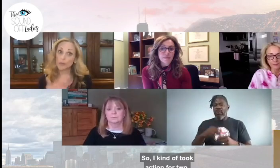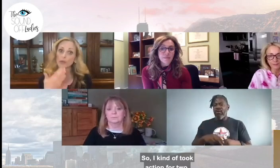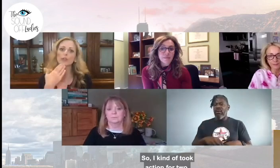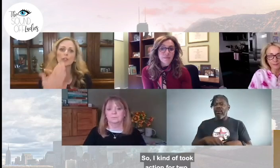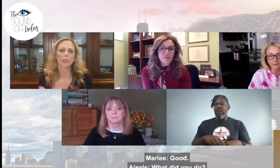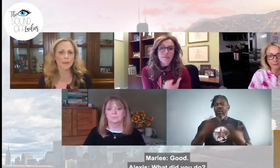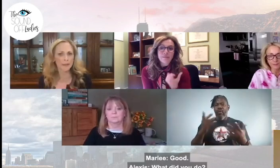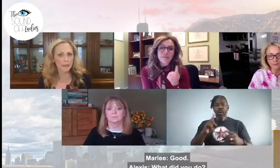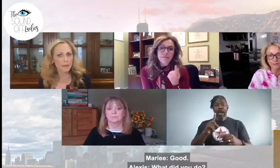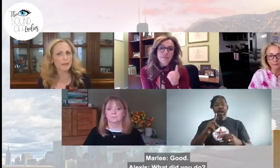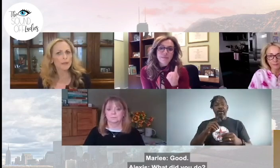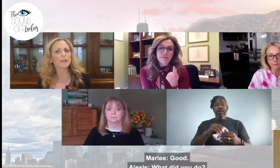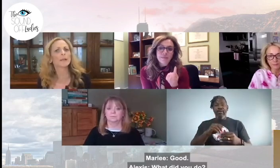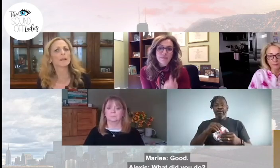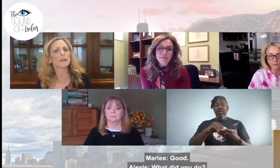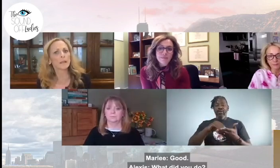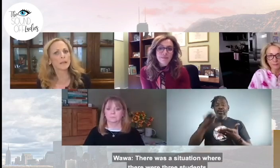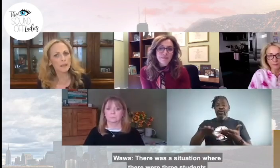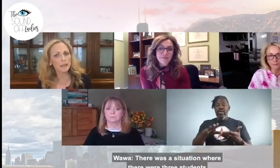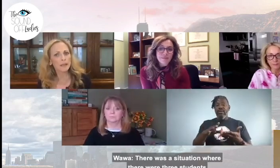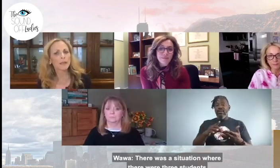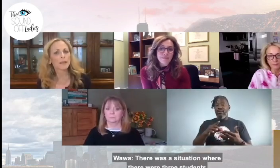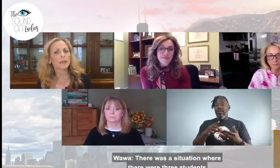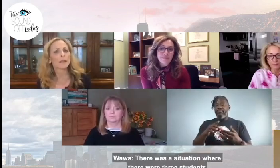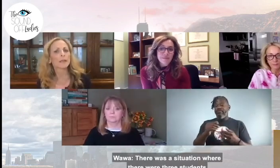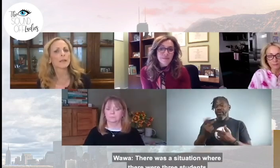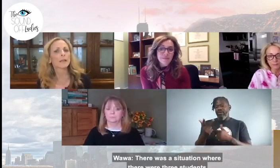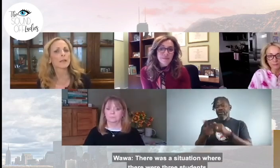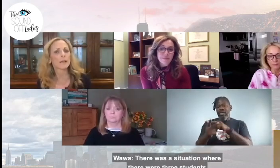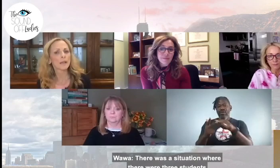So there was 2 times where I did have to take action, where a student